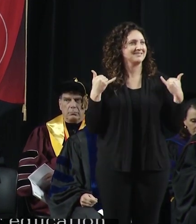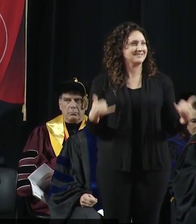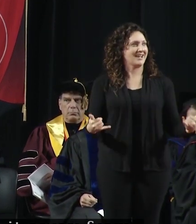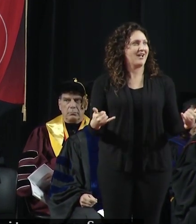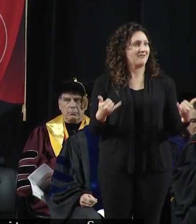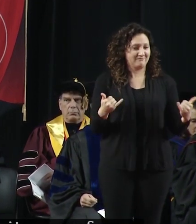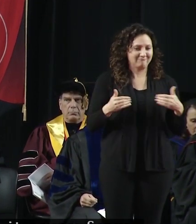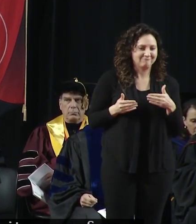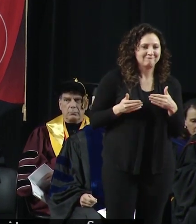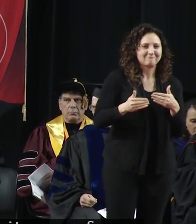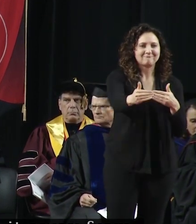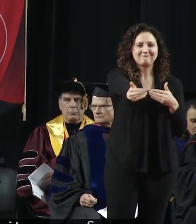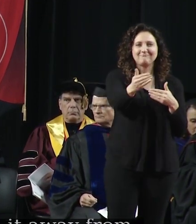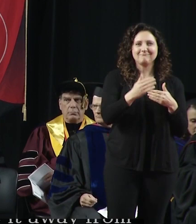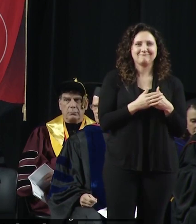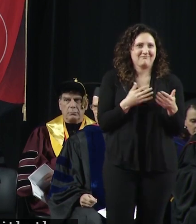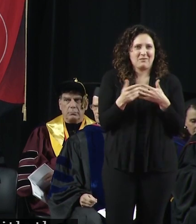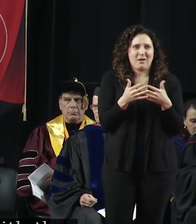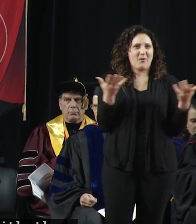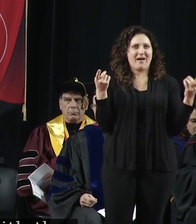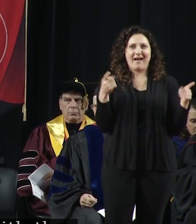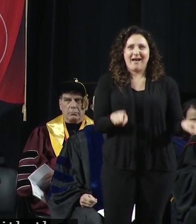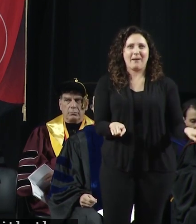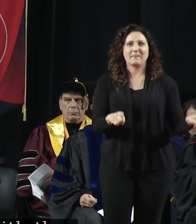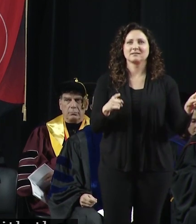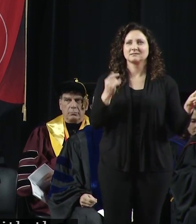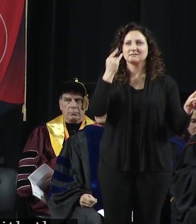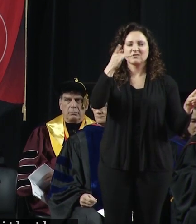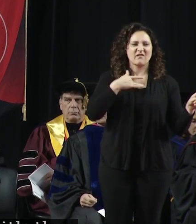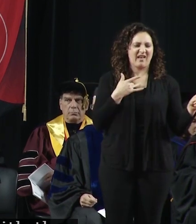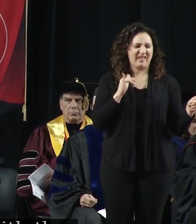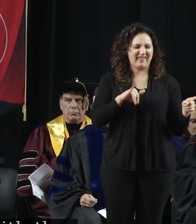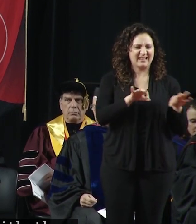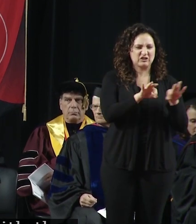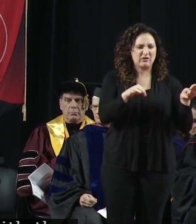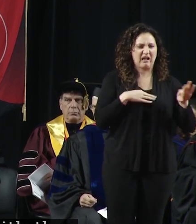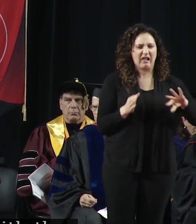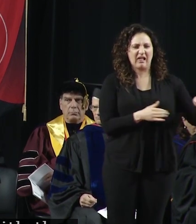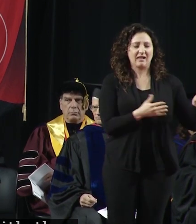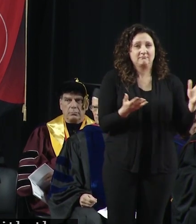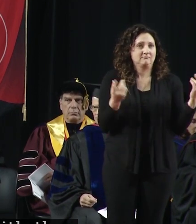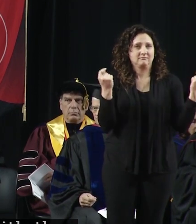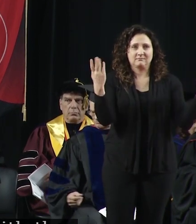just earned, no matter what, whether you like it or not. But